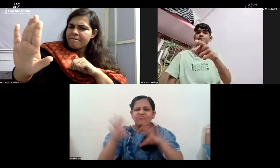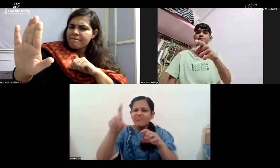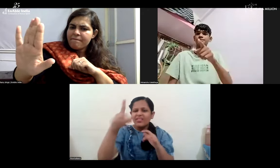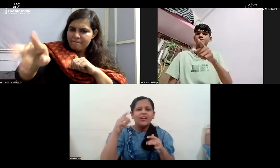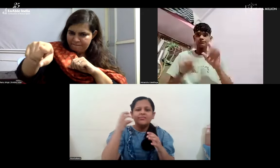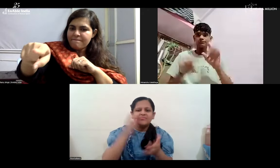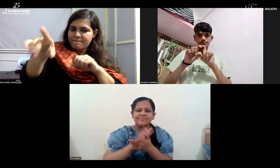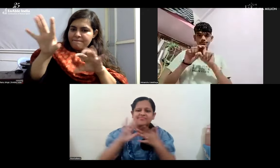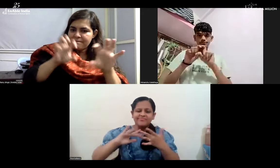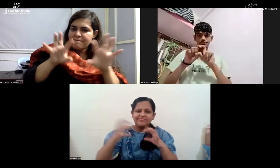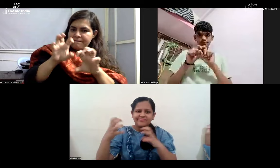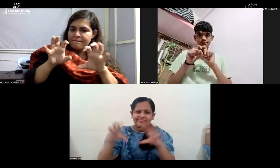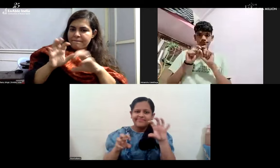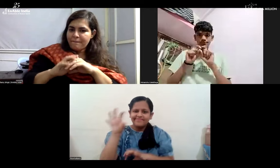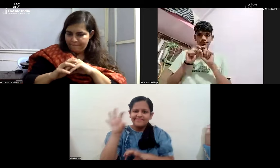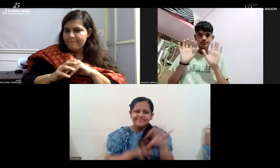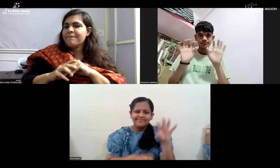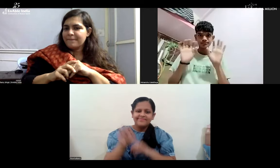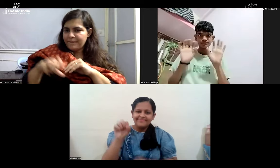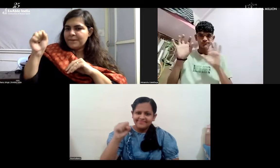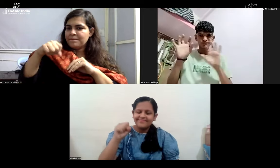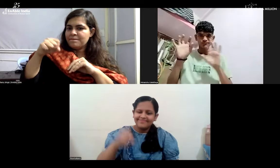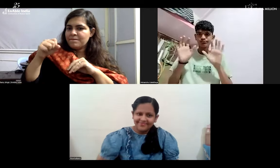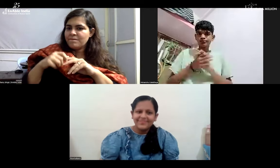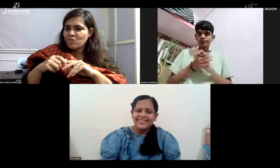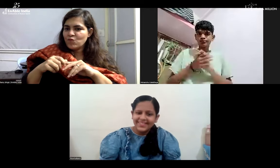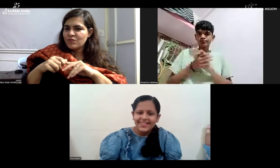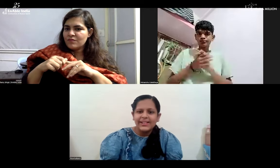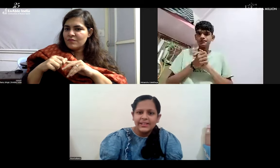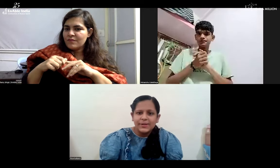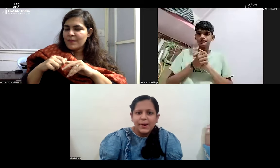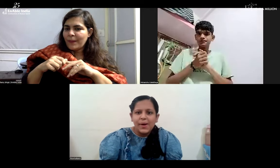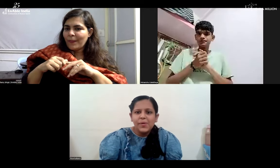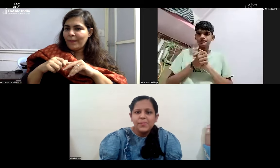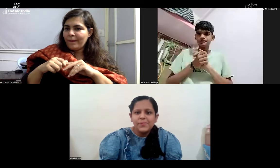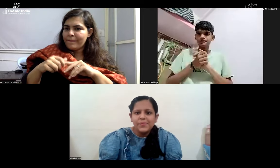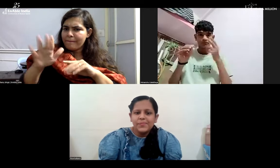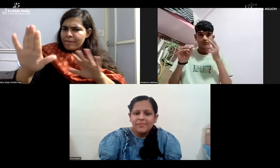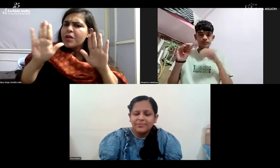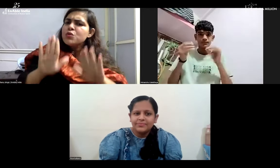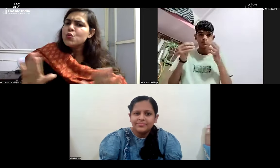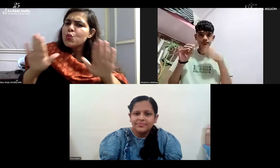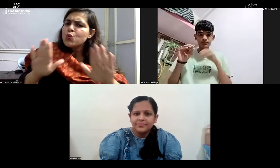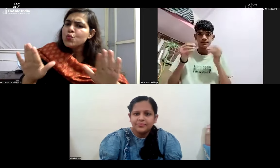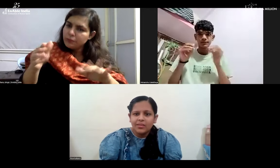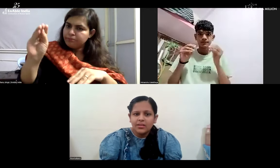lot, and I hope I achieve something in chess as well, and want to make deaf people Nice. proud.